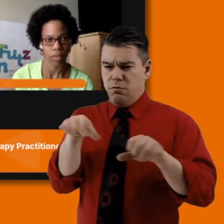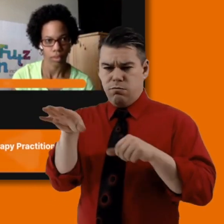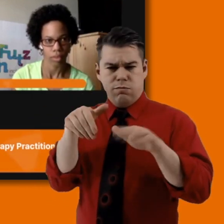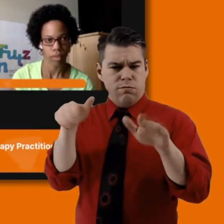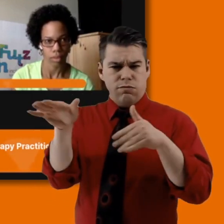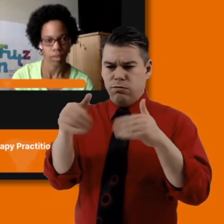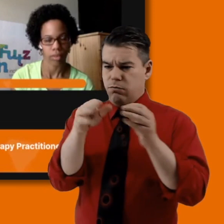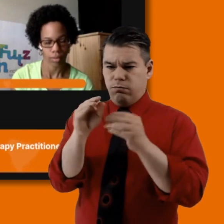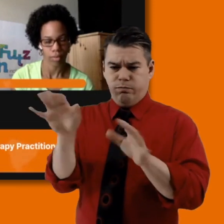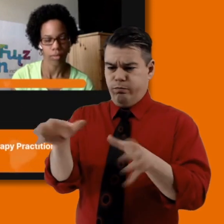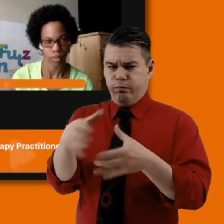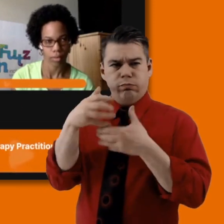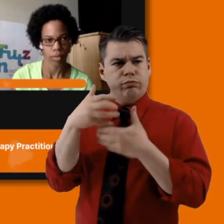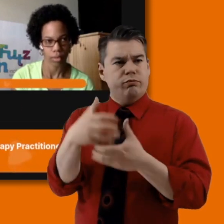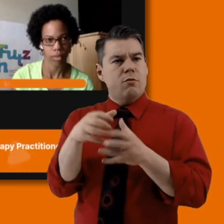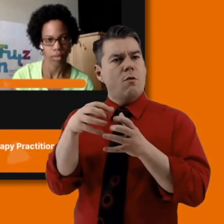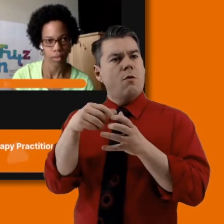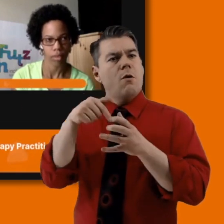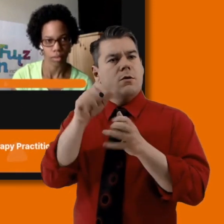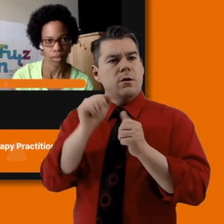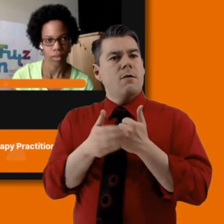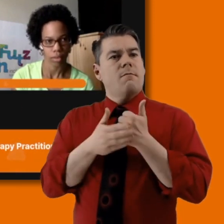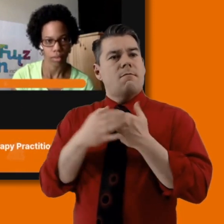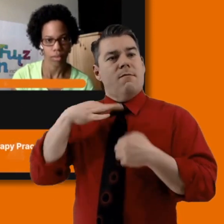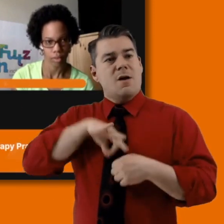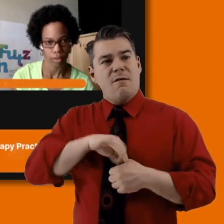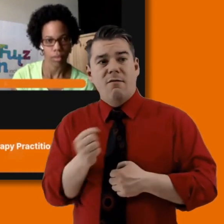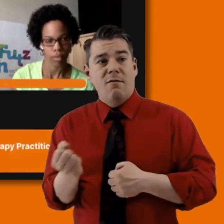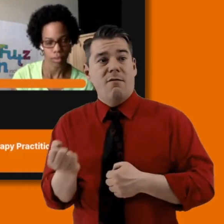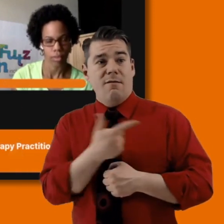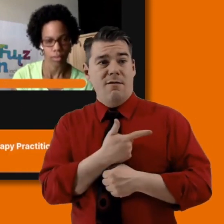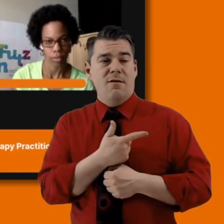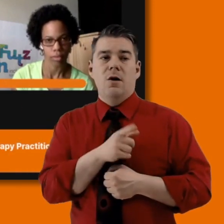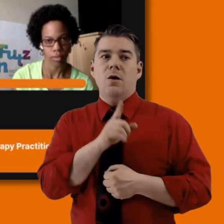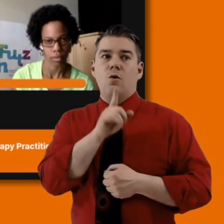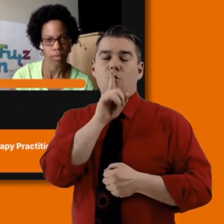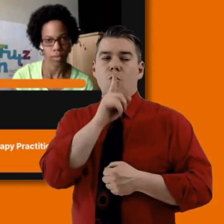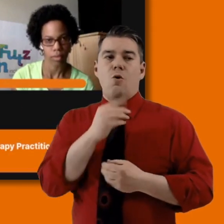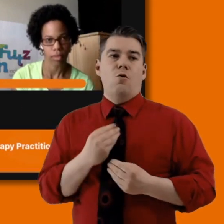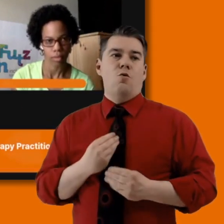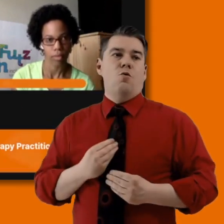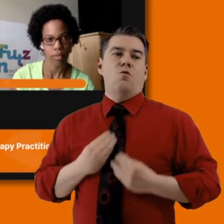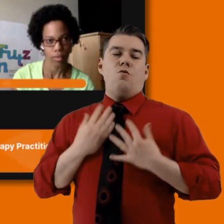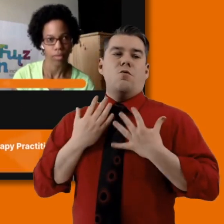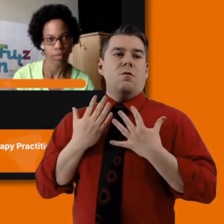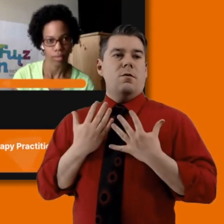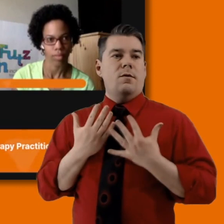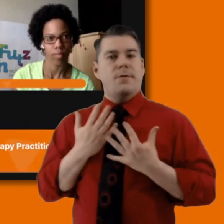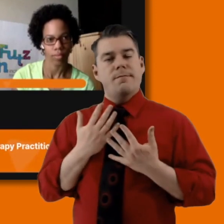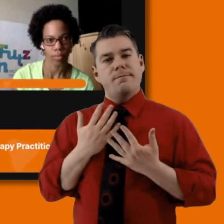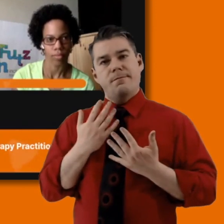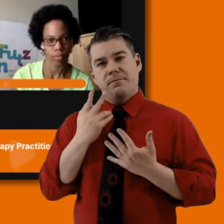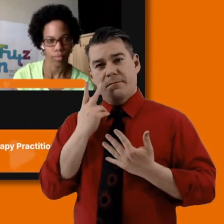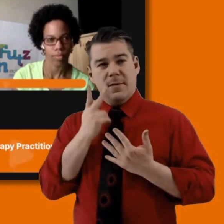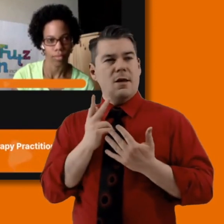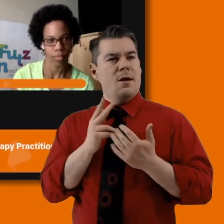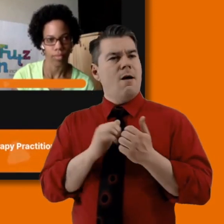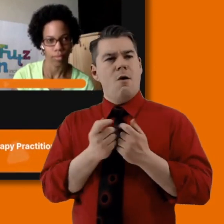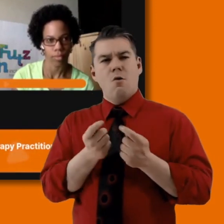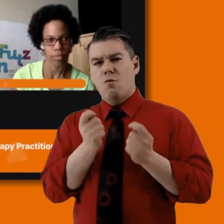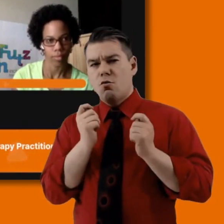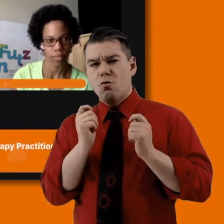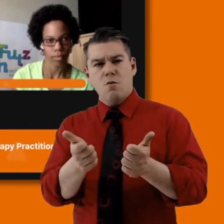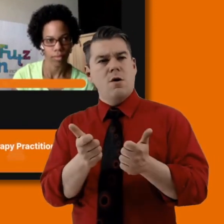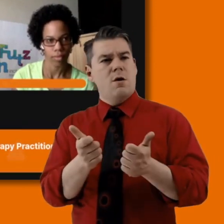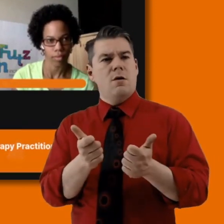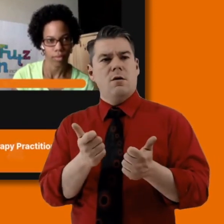and pool it into a place that can benefit everyone? And it was so refreshing to see how quickly